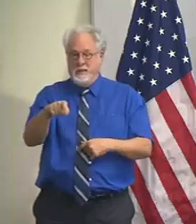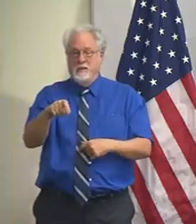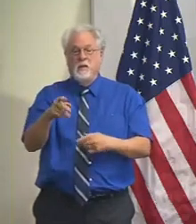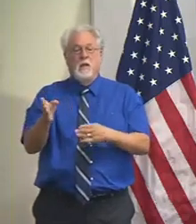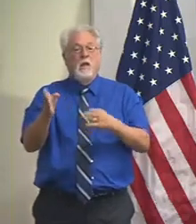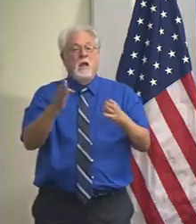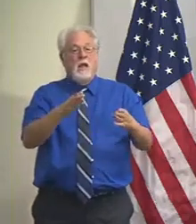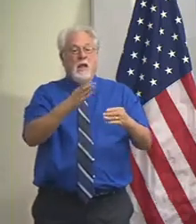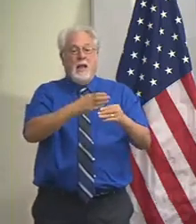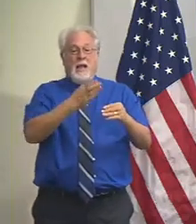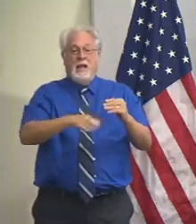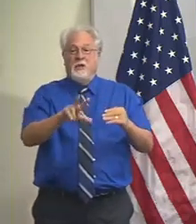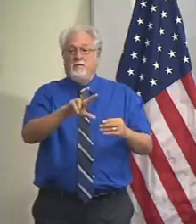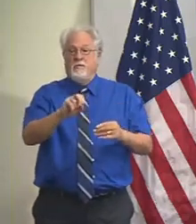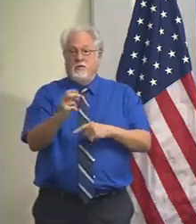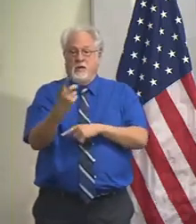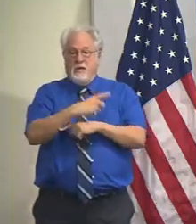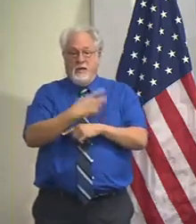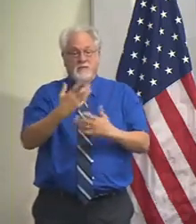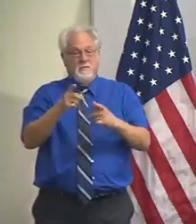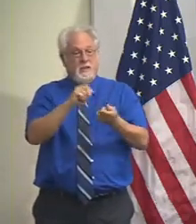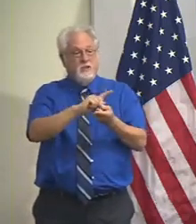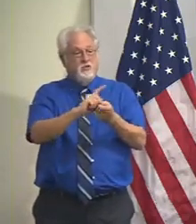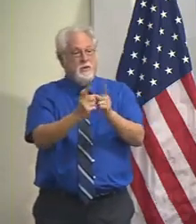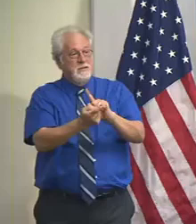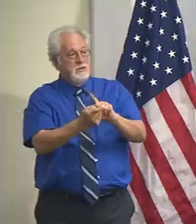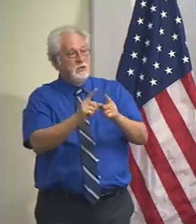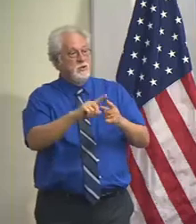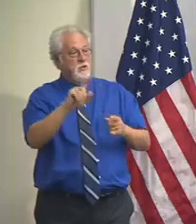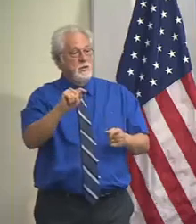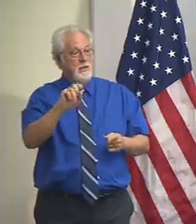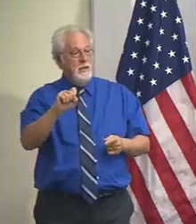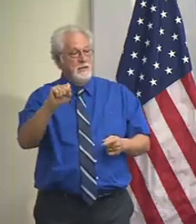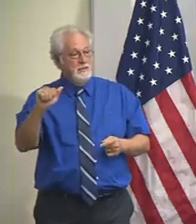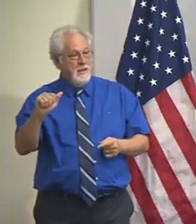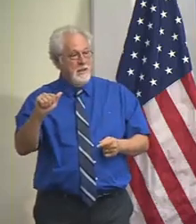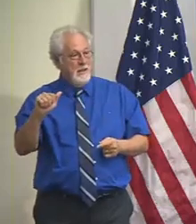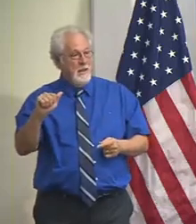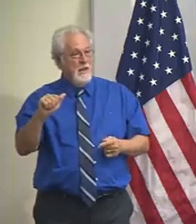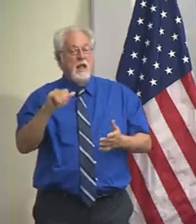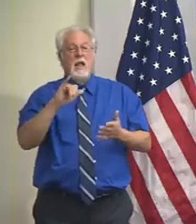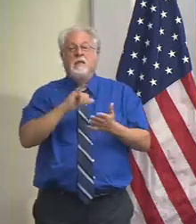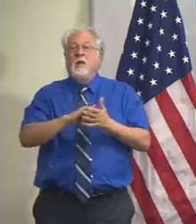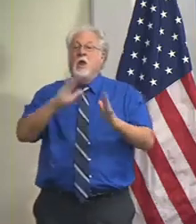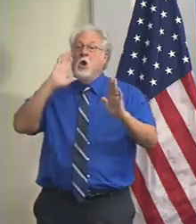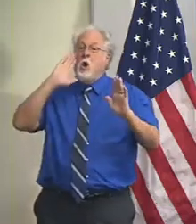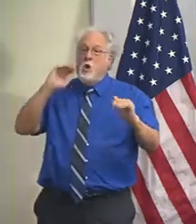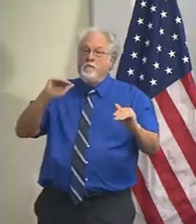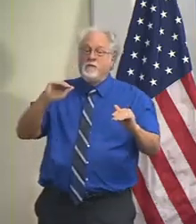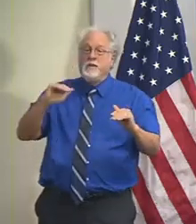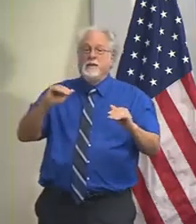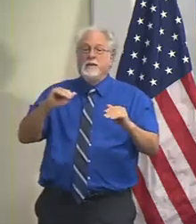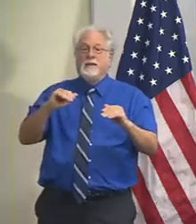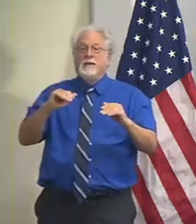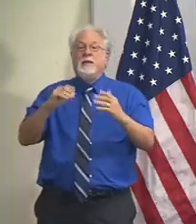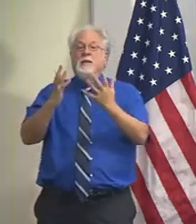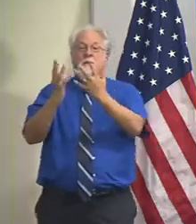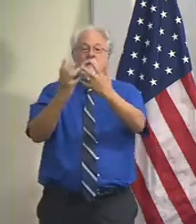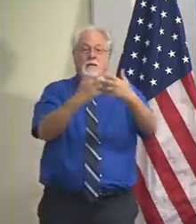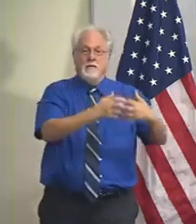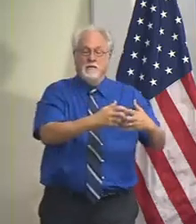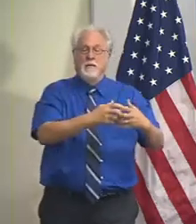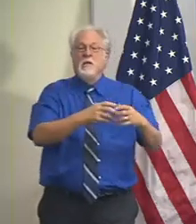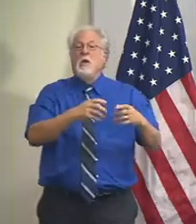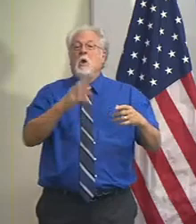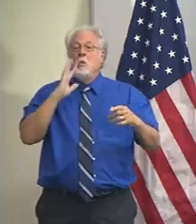And at the end of 30 days, we may transition into TSA, which hopefully will be seamless for the evacuees,